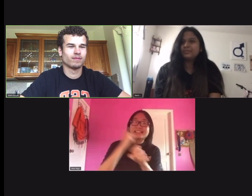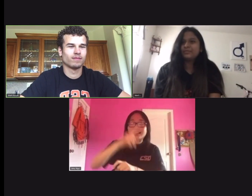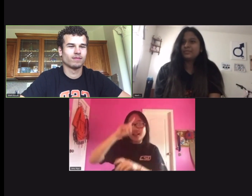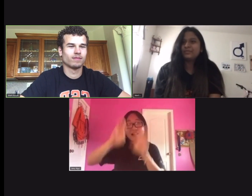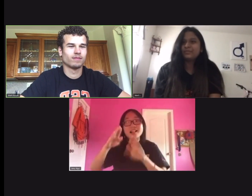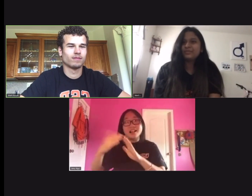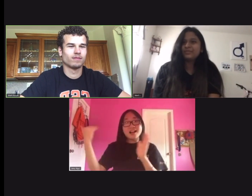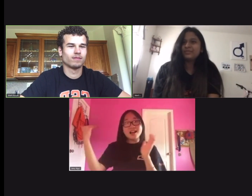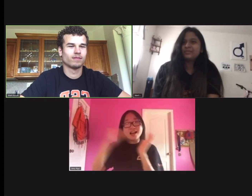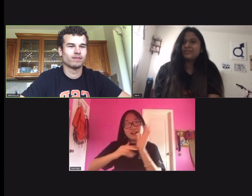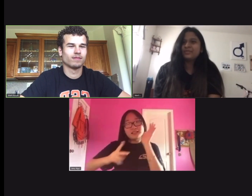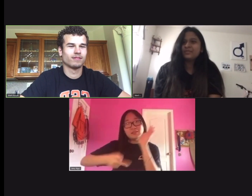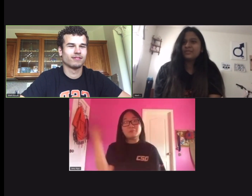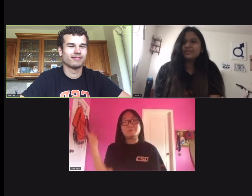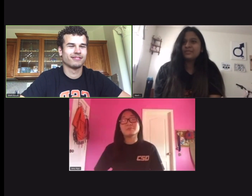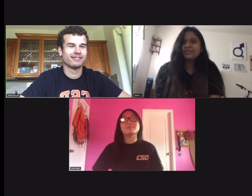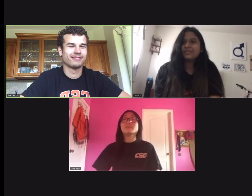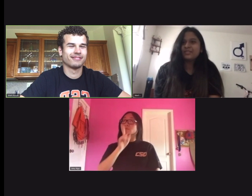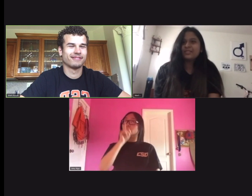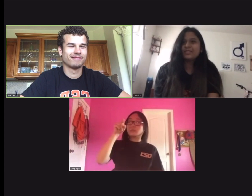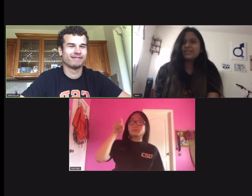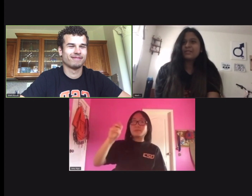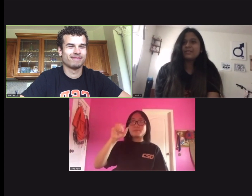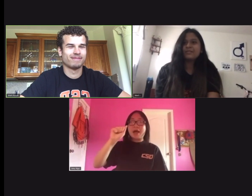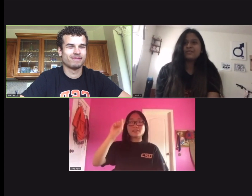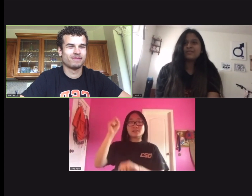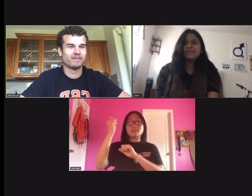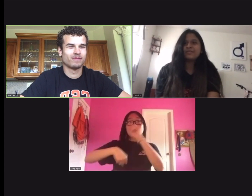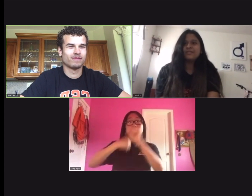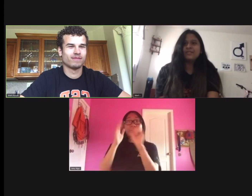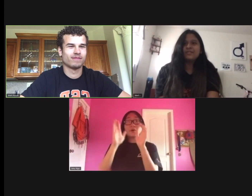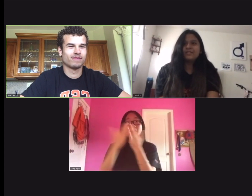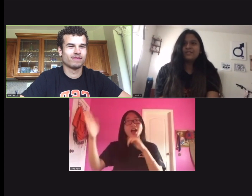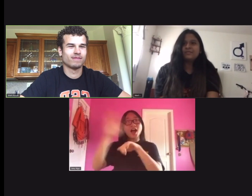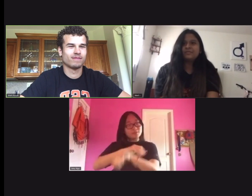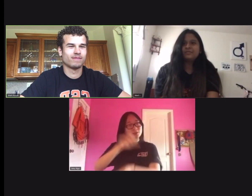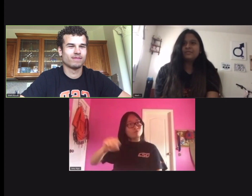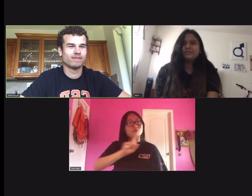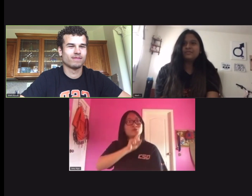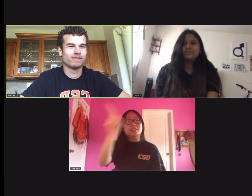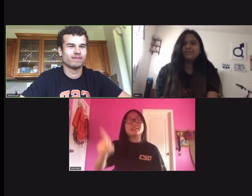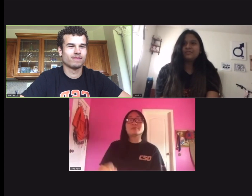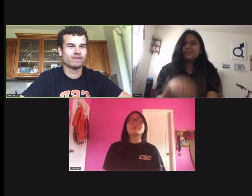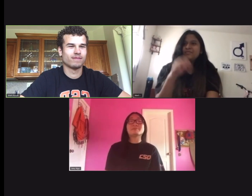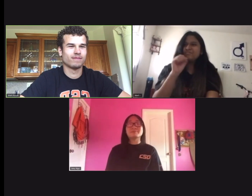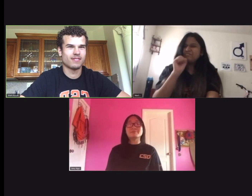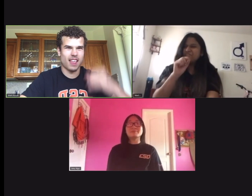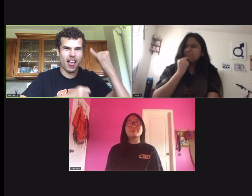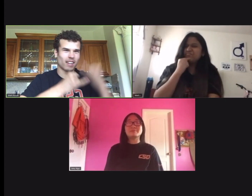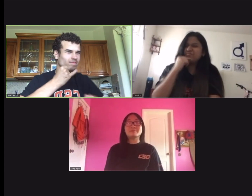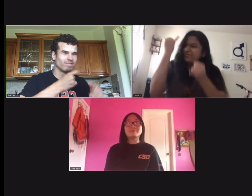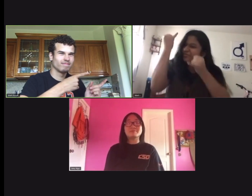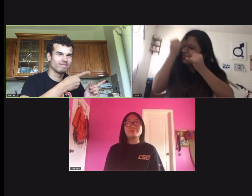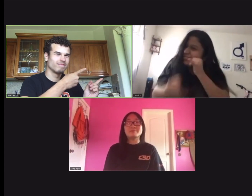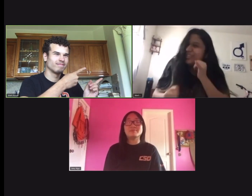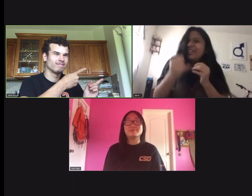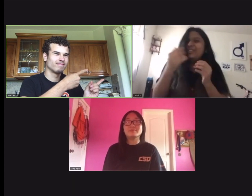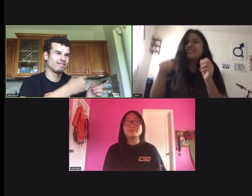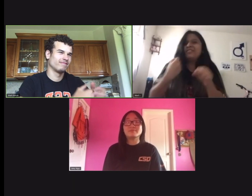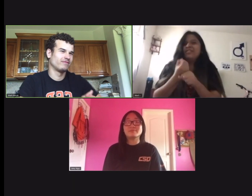No, we're kidding again. This is the real yearbook cover with Marcos on it. Yeah, this is it. This is the